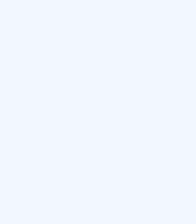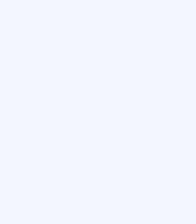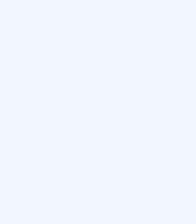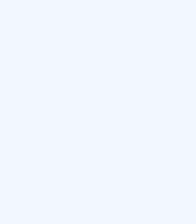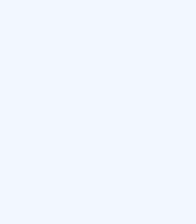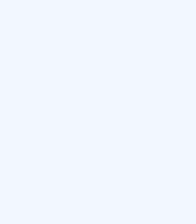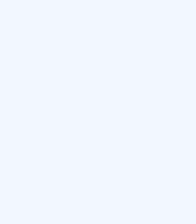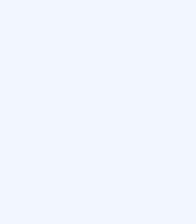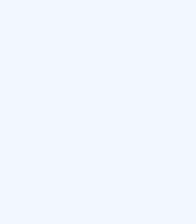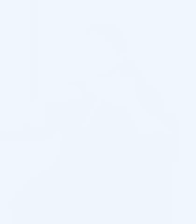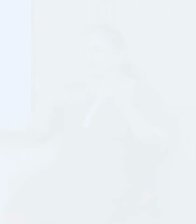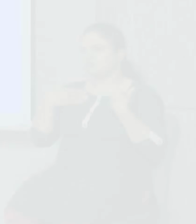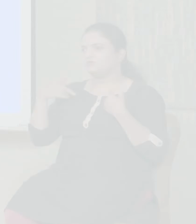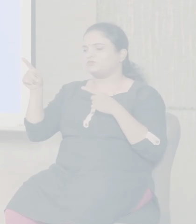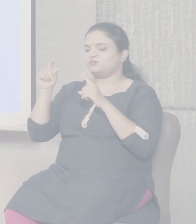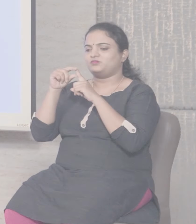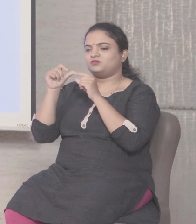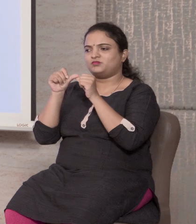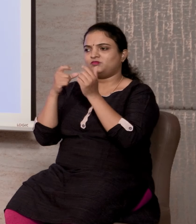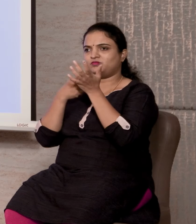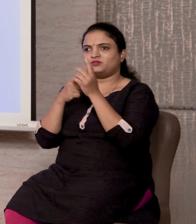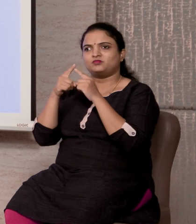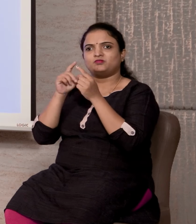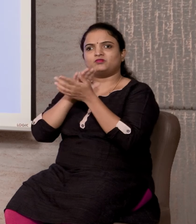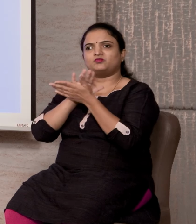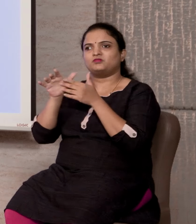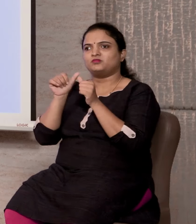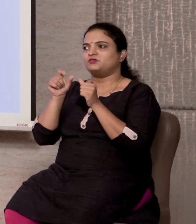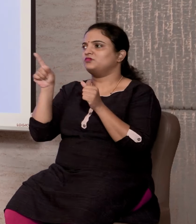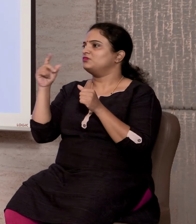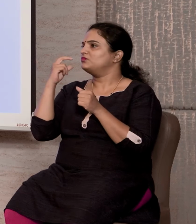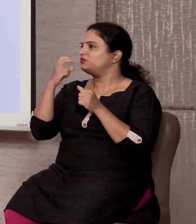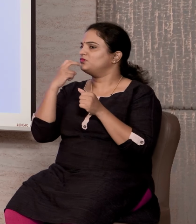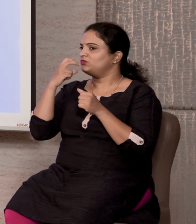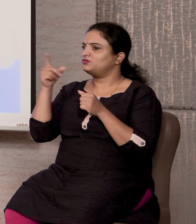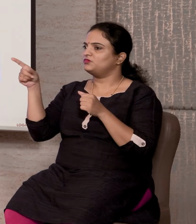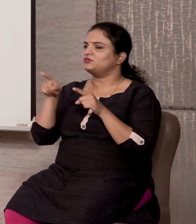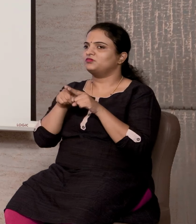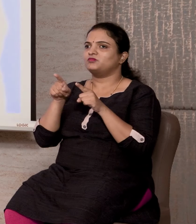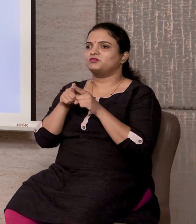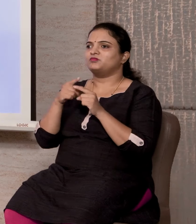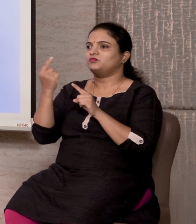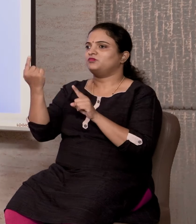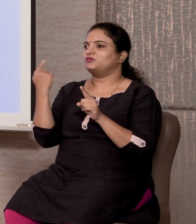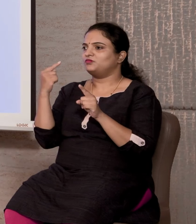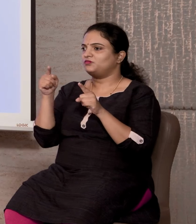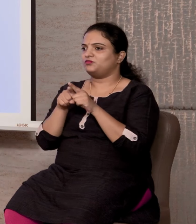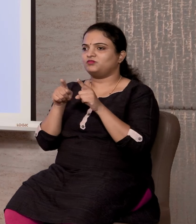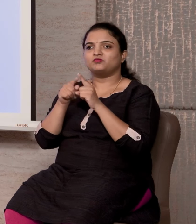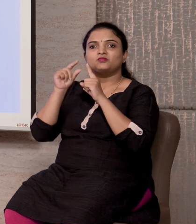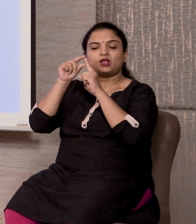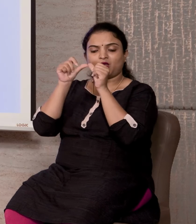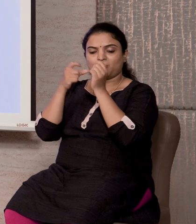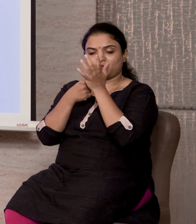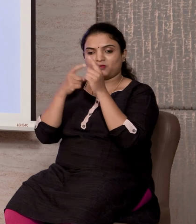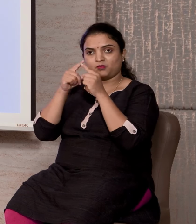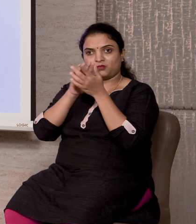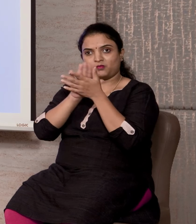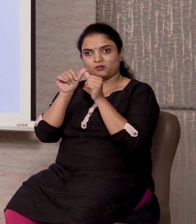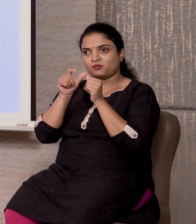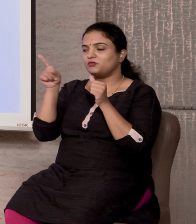I would like to welcome Partha on the stage with his speaker bio. So here's some details about Mr. Partha.